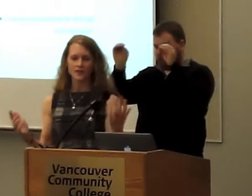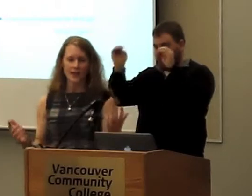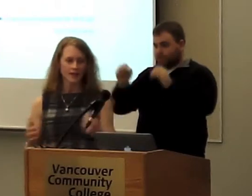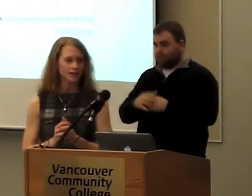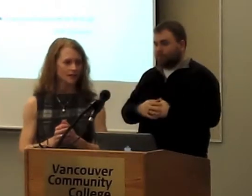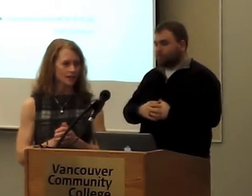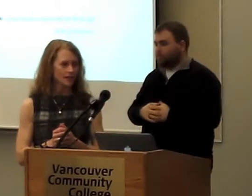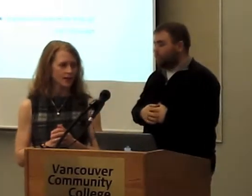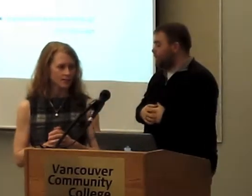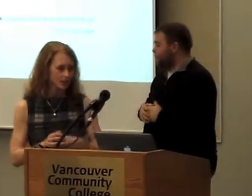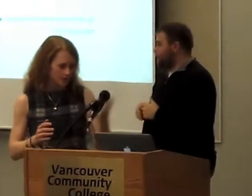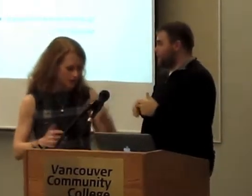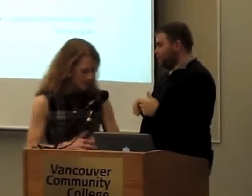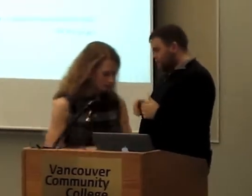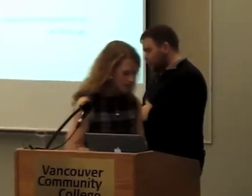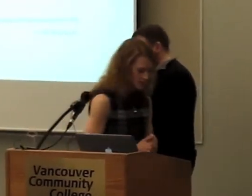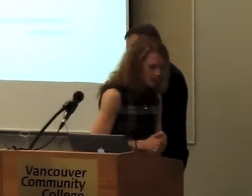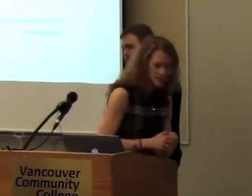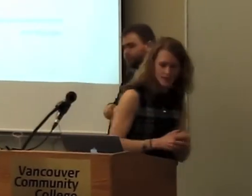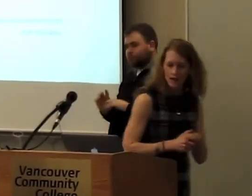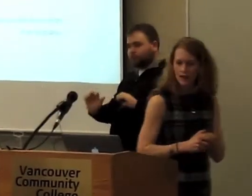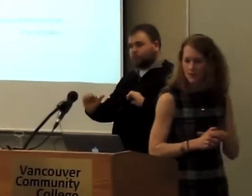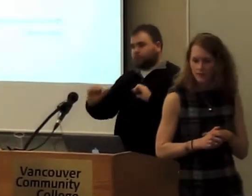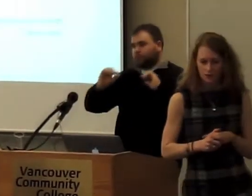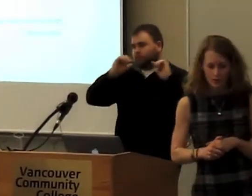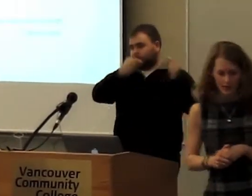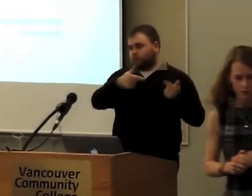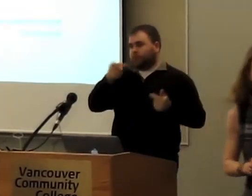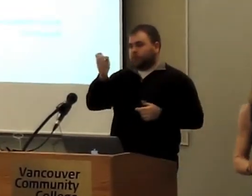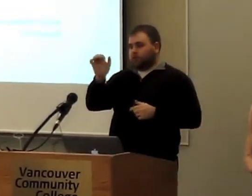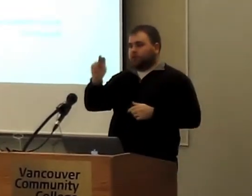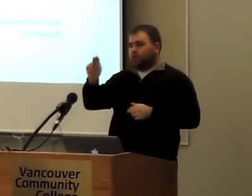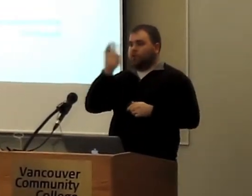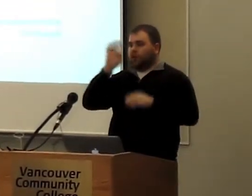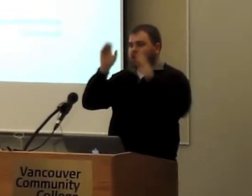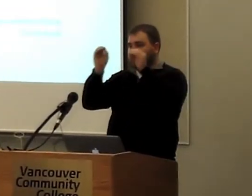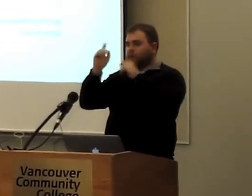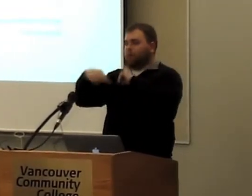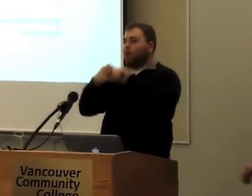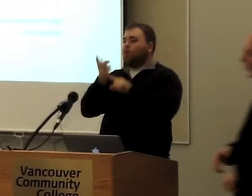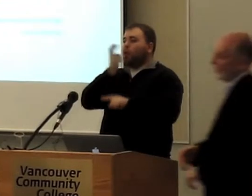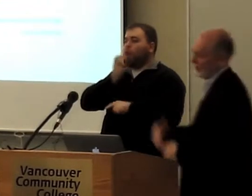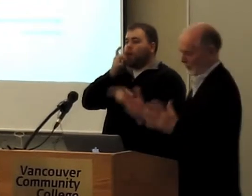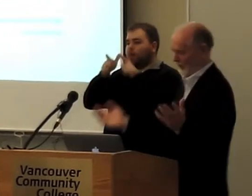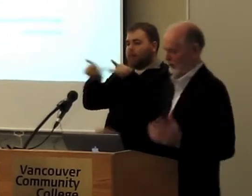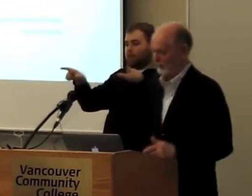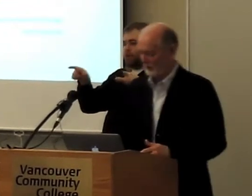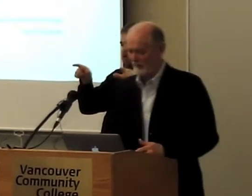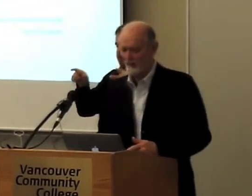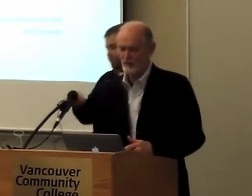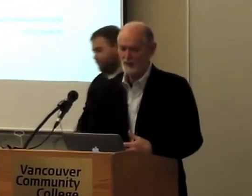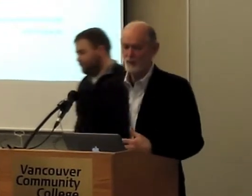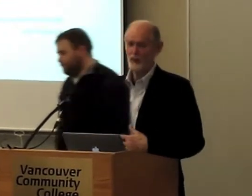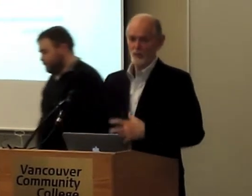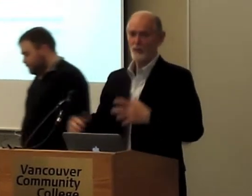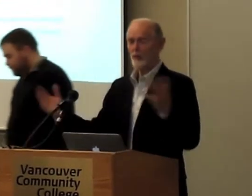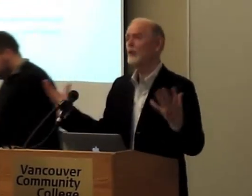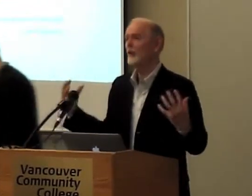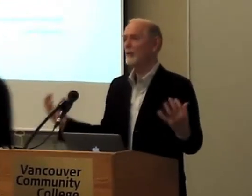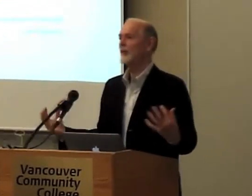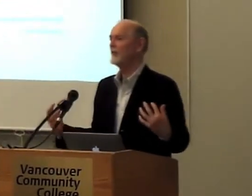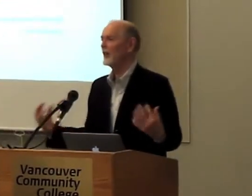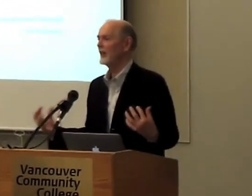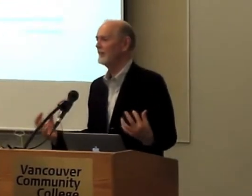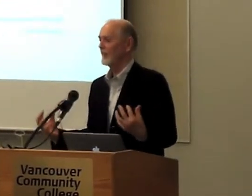Mythic understanding, Kieran, I believe you're going to talk to this one, is all about oral language. So we've got